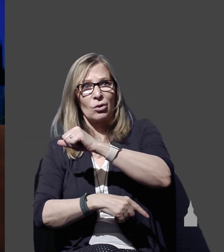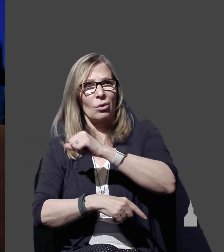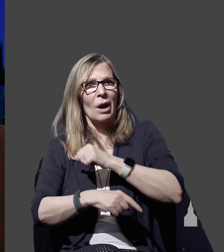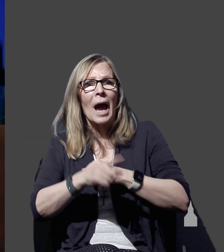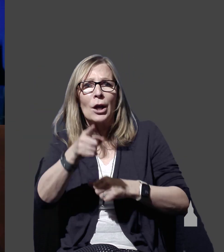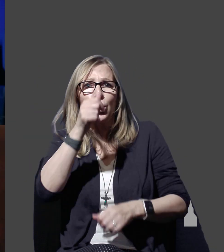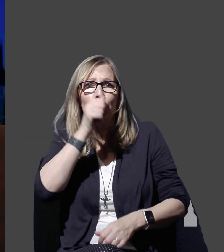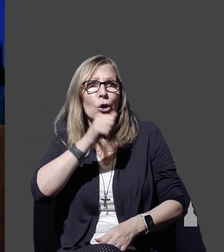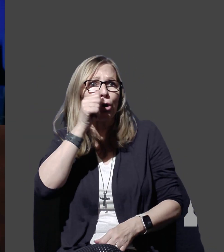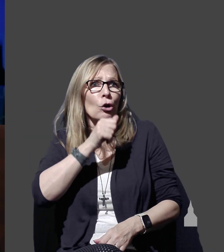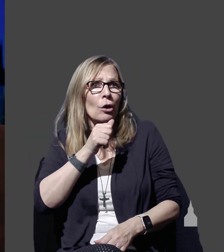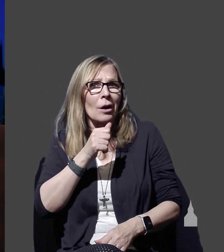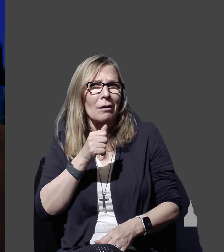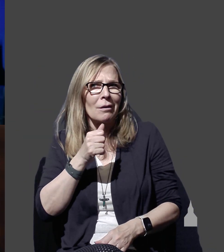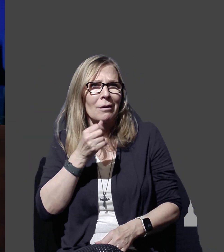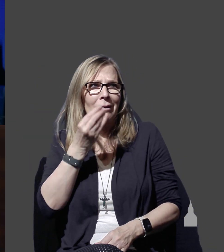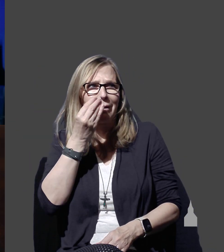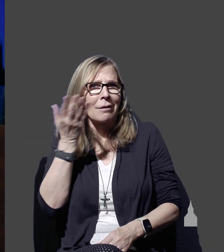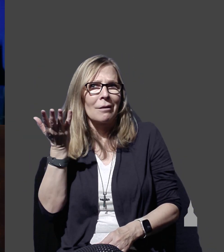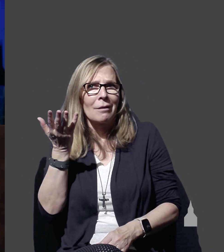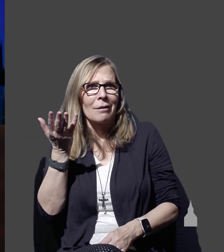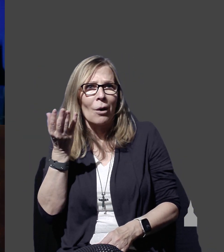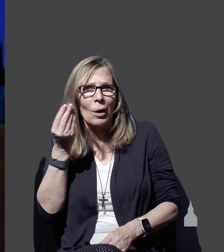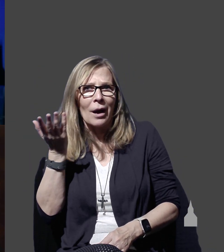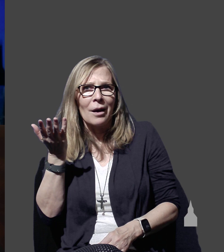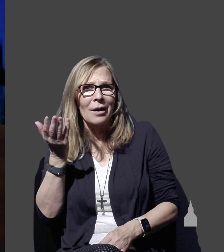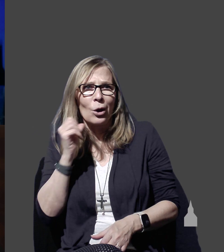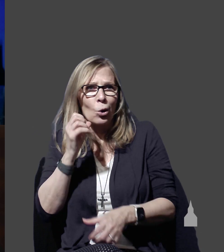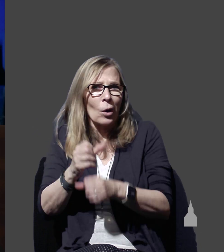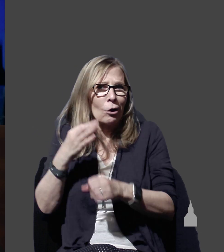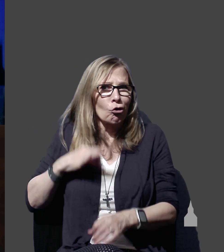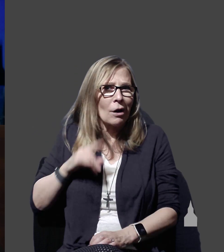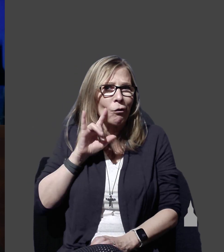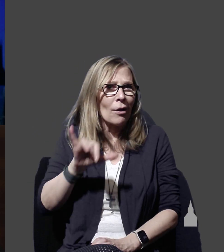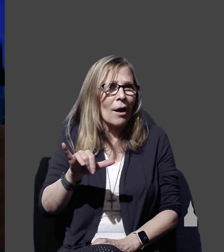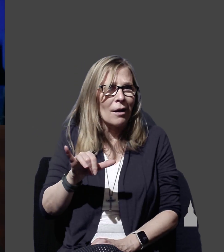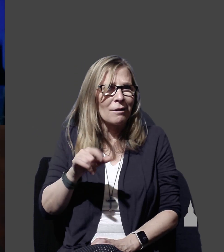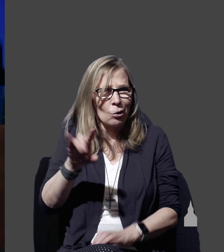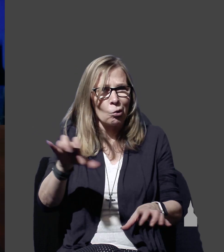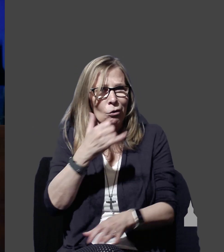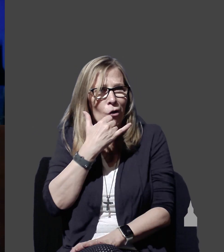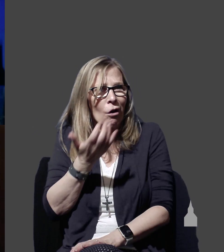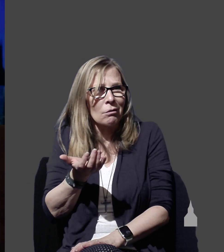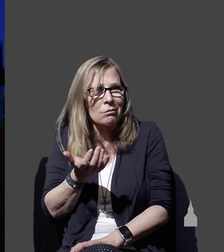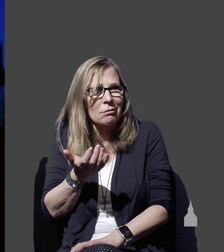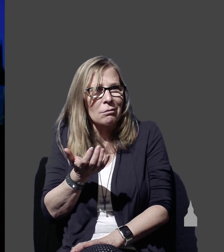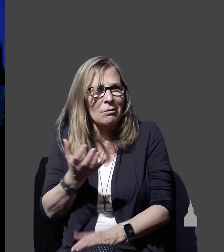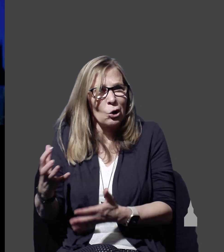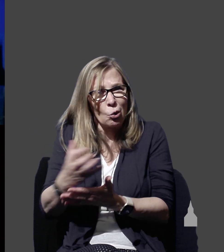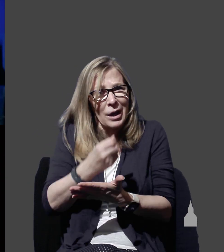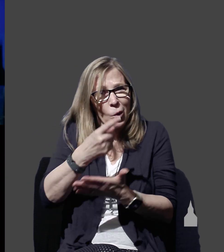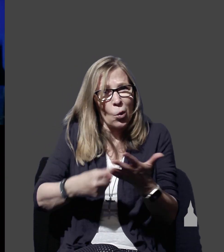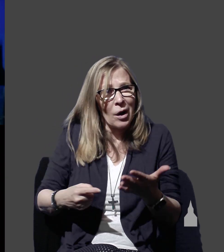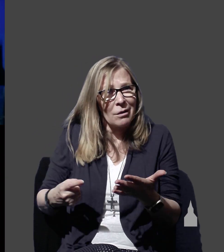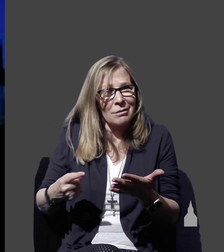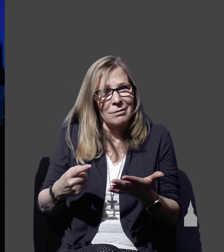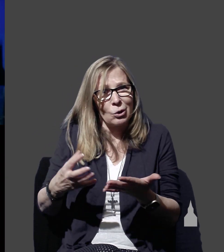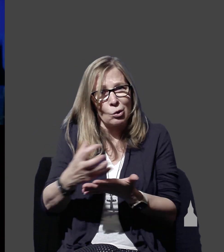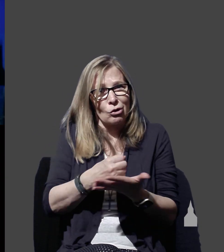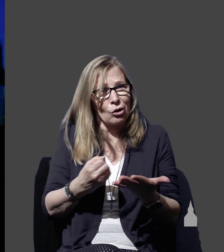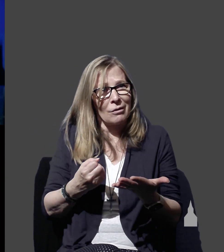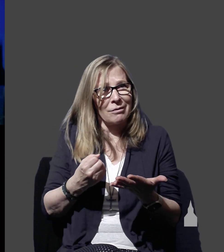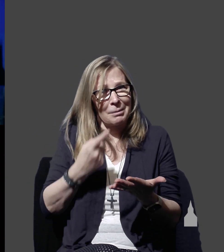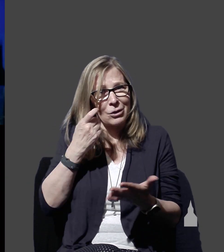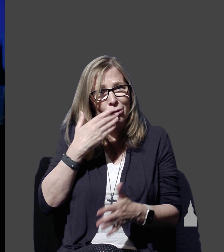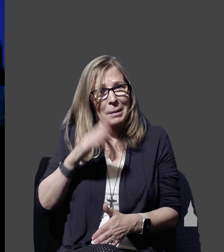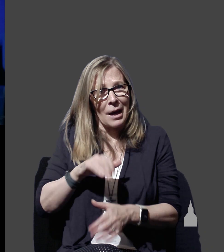the work environment. He's saying you don't get credit when you get what you deserve for being a bad employee.